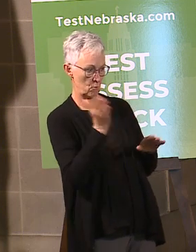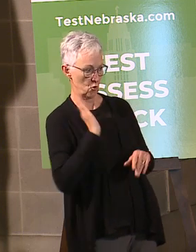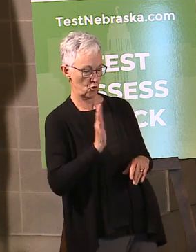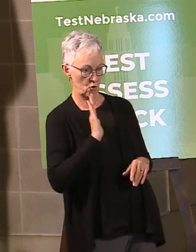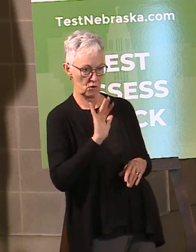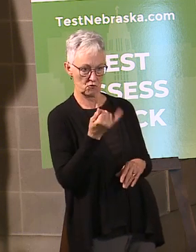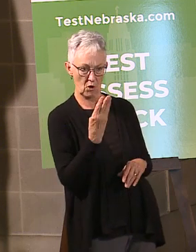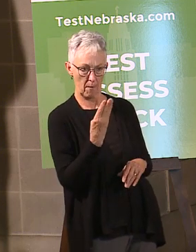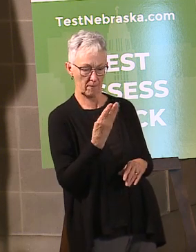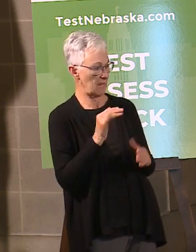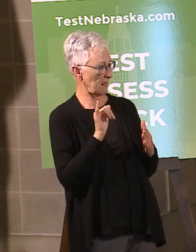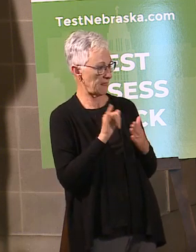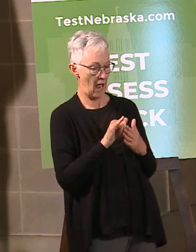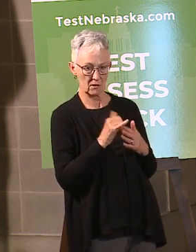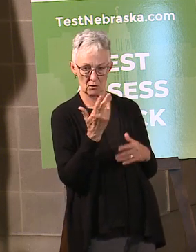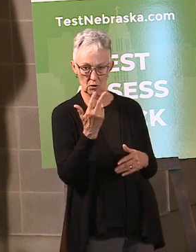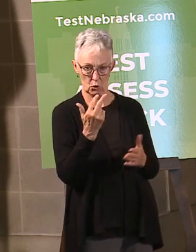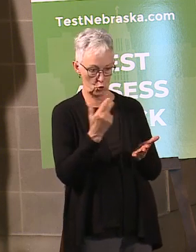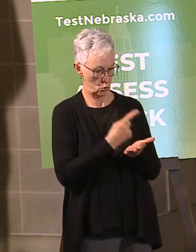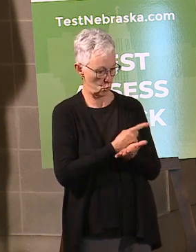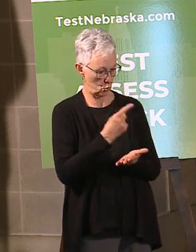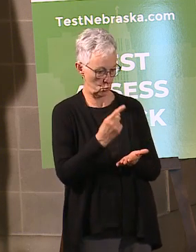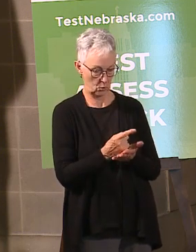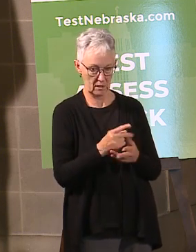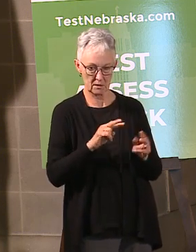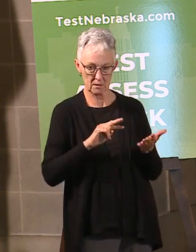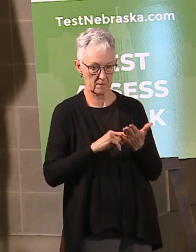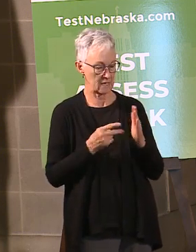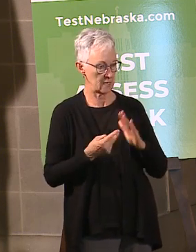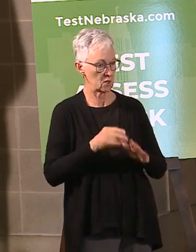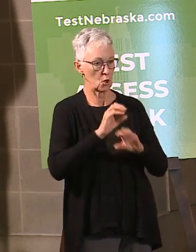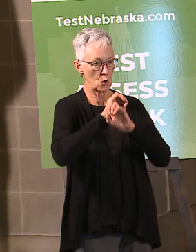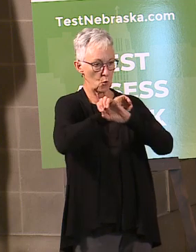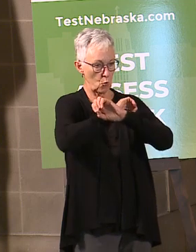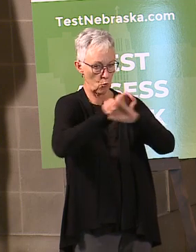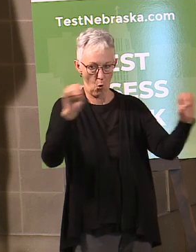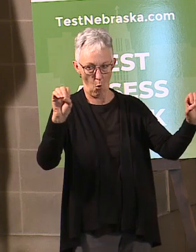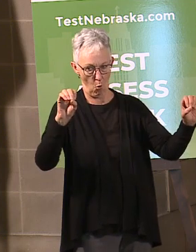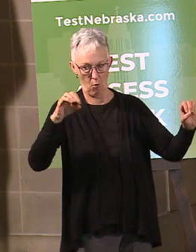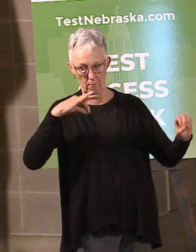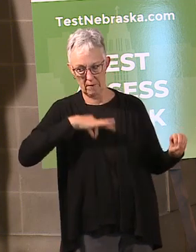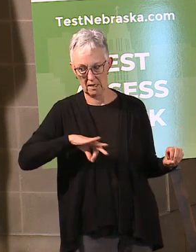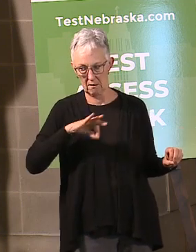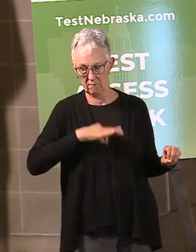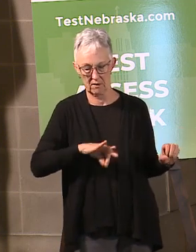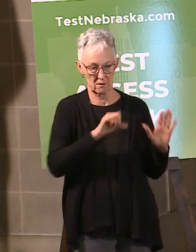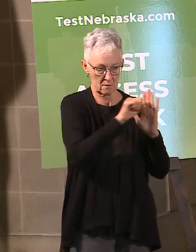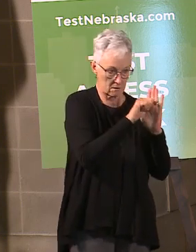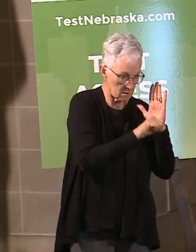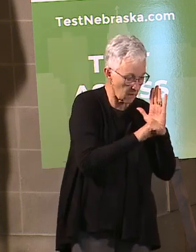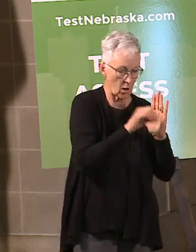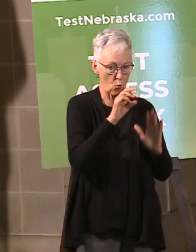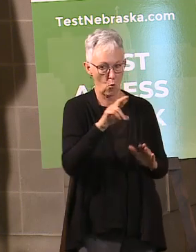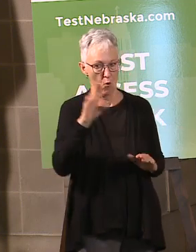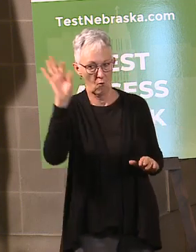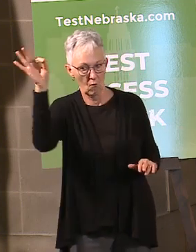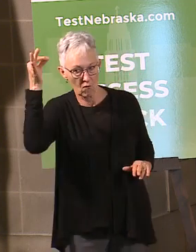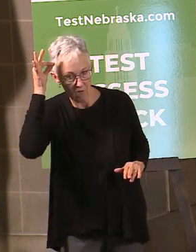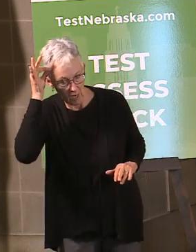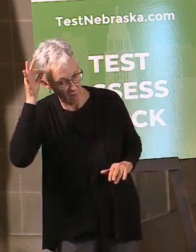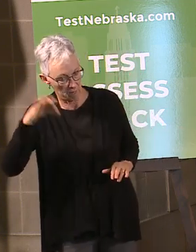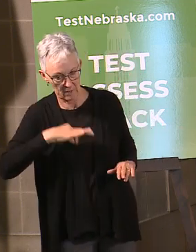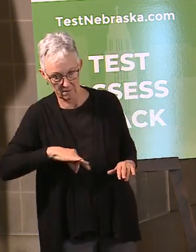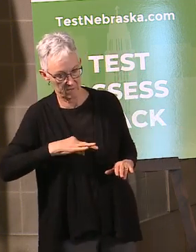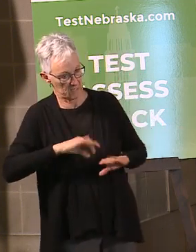a 13-week benefit disqualification, which disqualifies you from all state and federal benefits. It also reduces the amount of benefits you can draw.